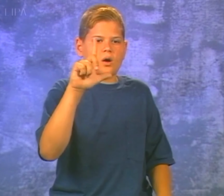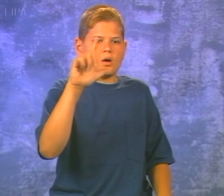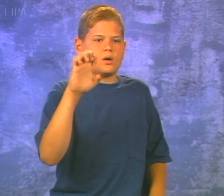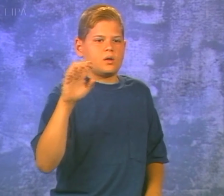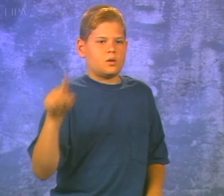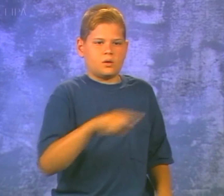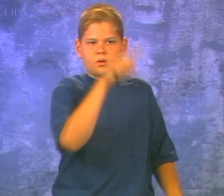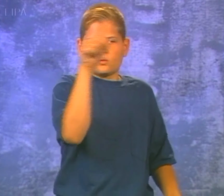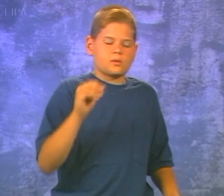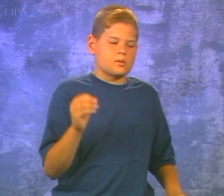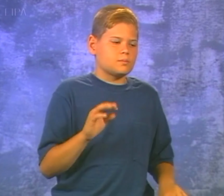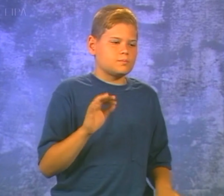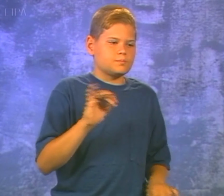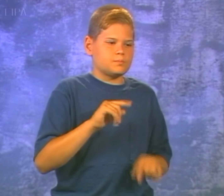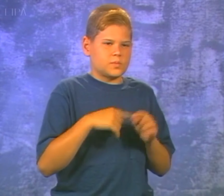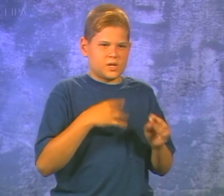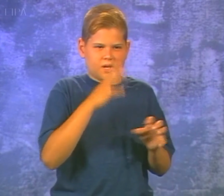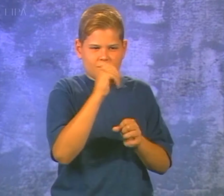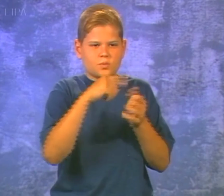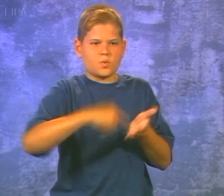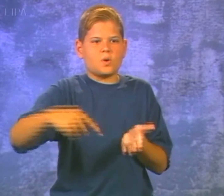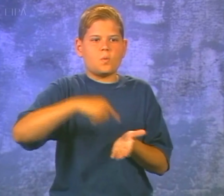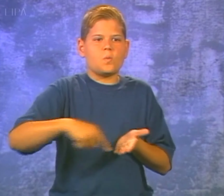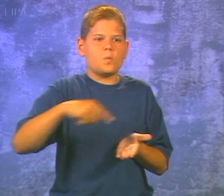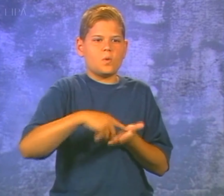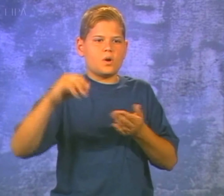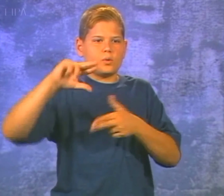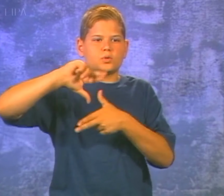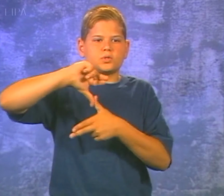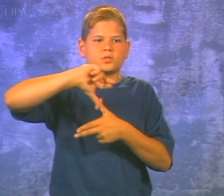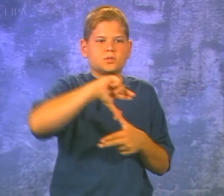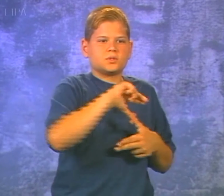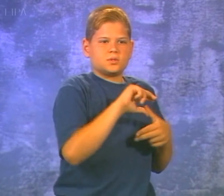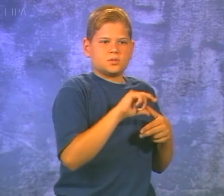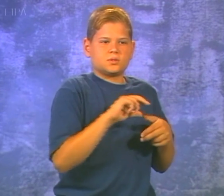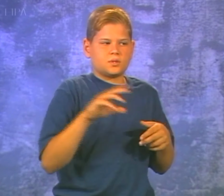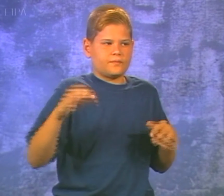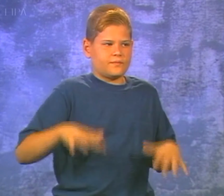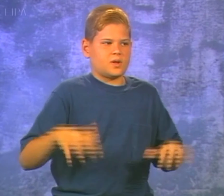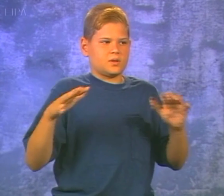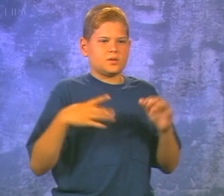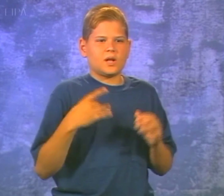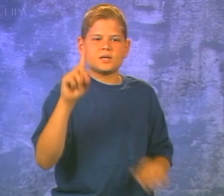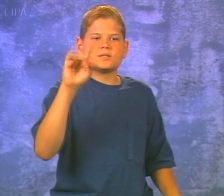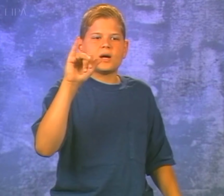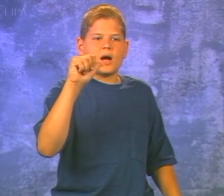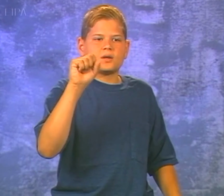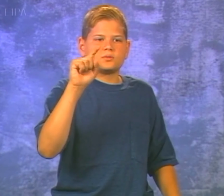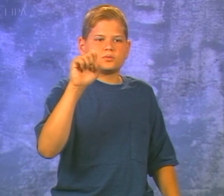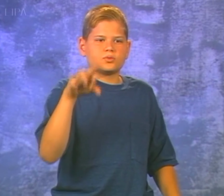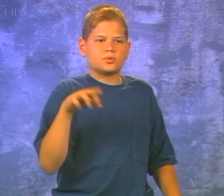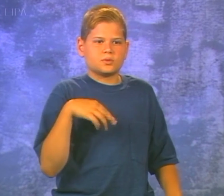I know that there's a specific water level, and when it rains, the water rises. There's the water